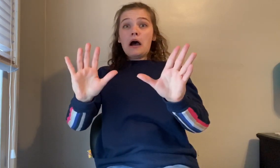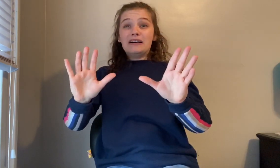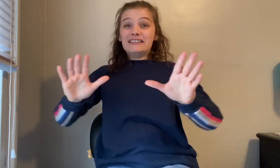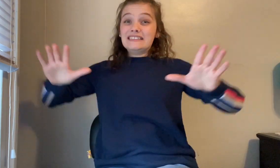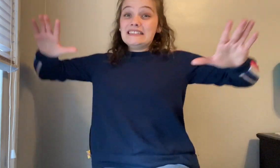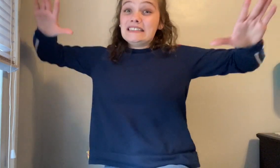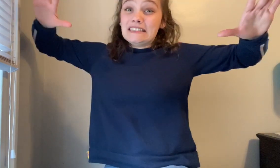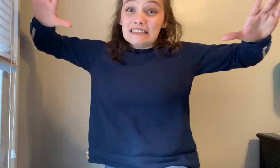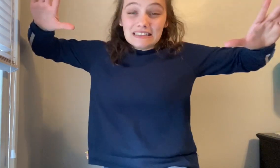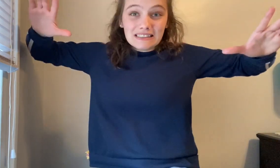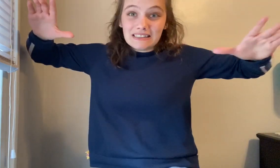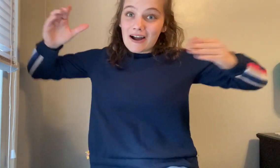Almost.